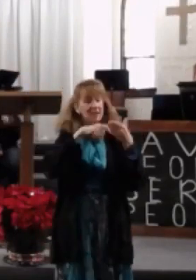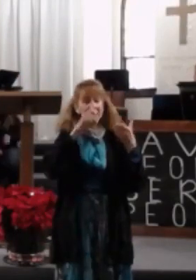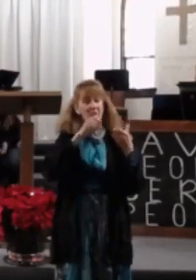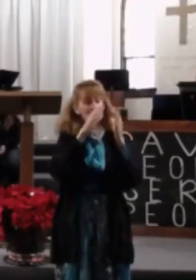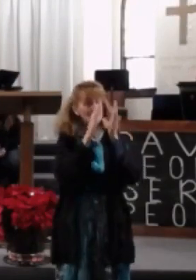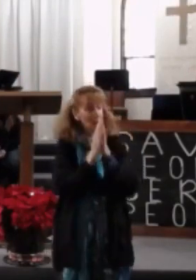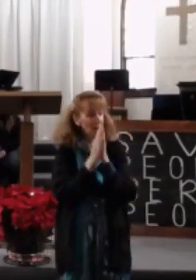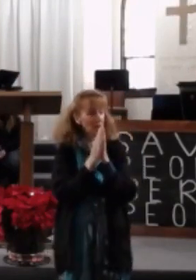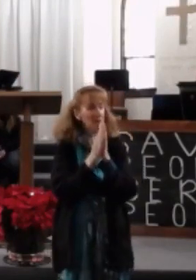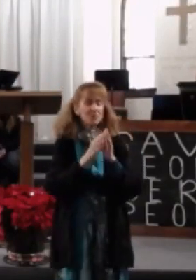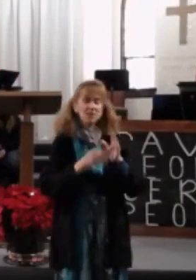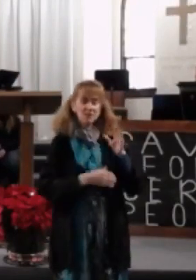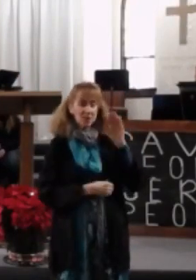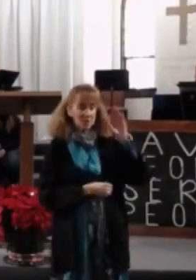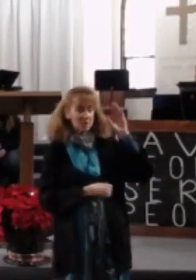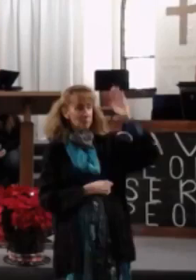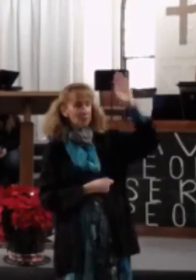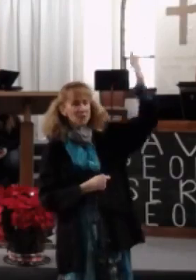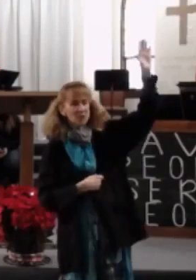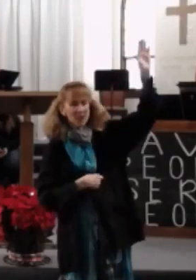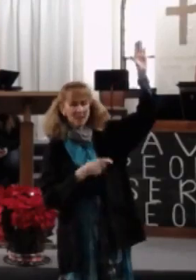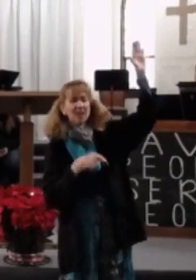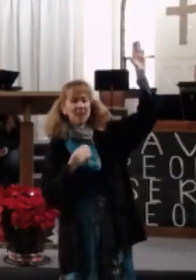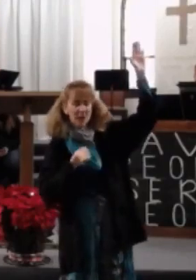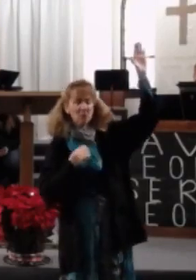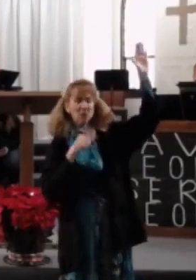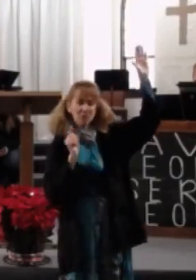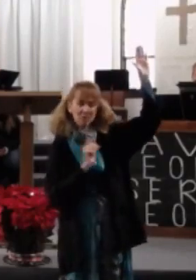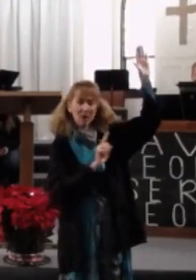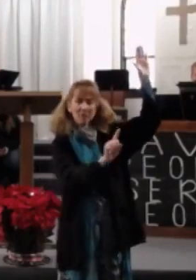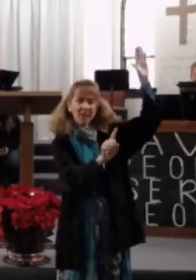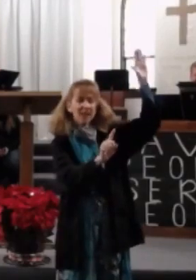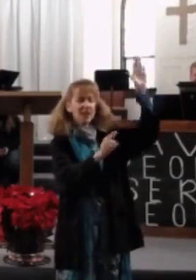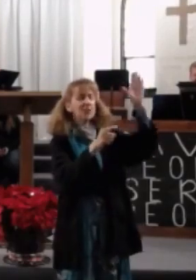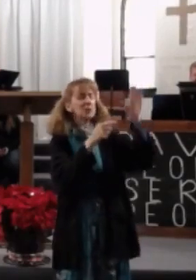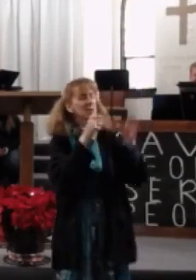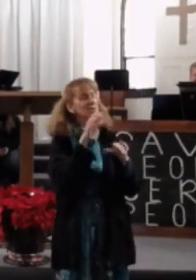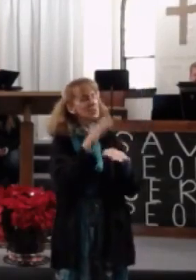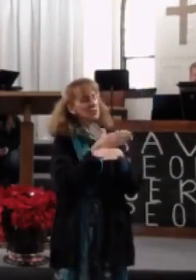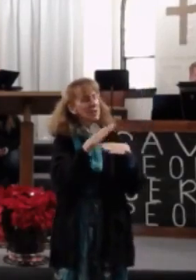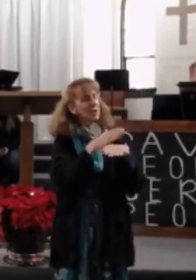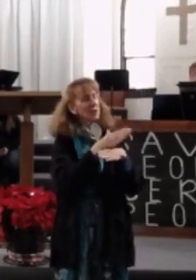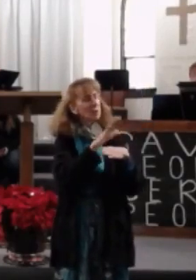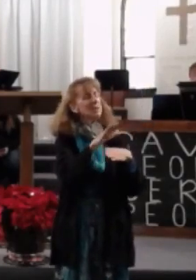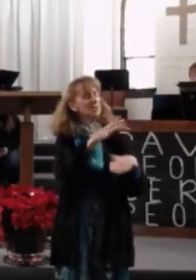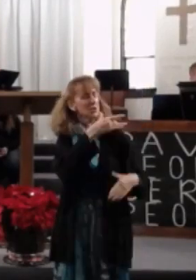just hold up your hand, and I come around like the price is right. That's what we're going to do right now.